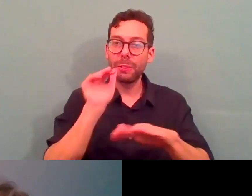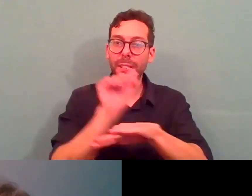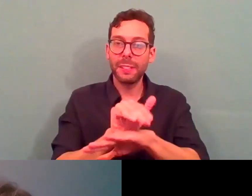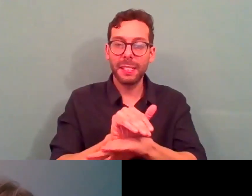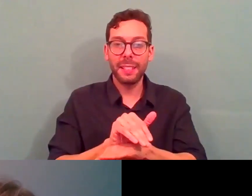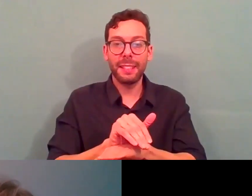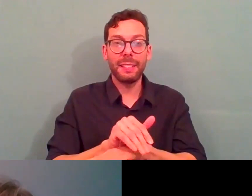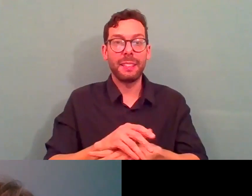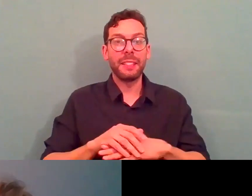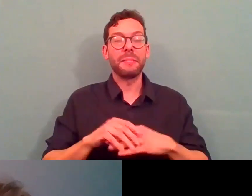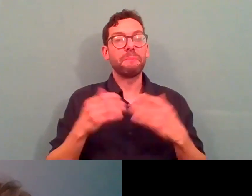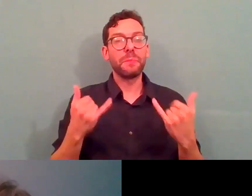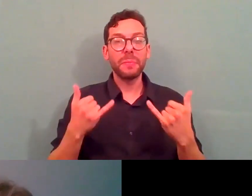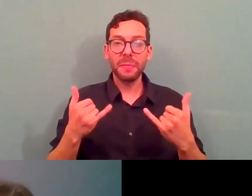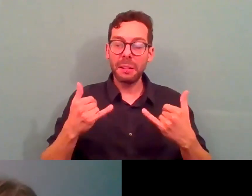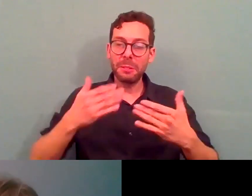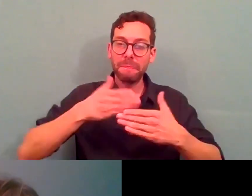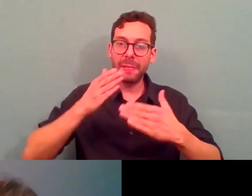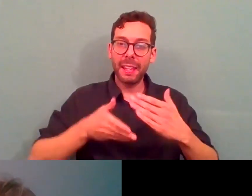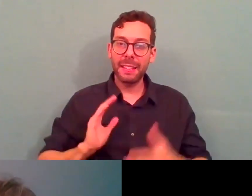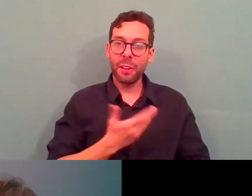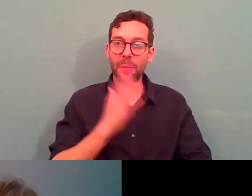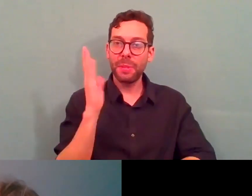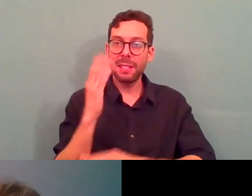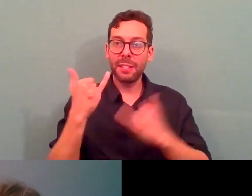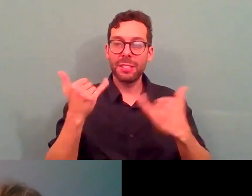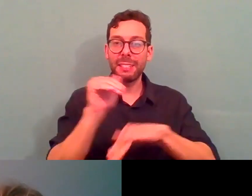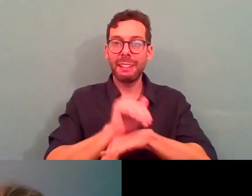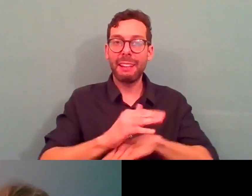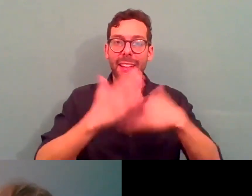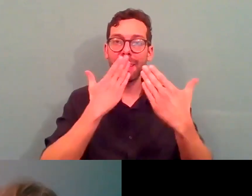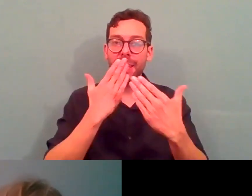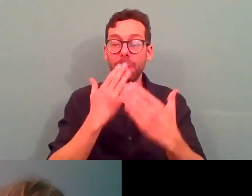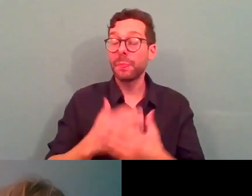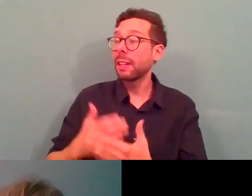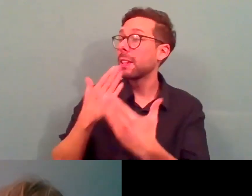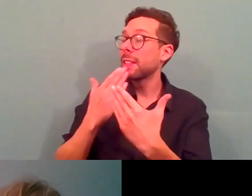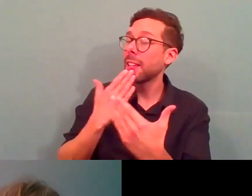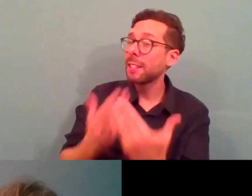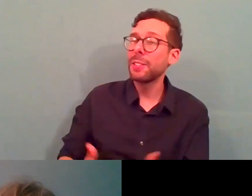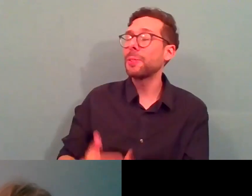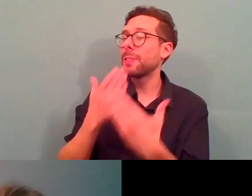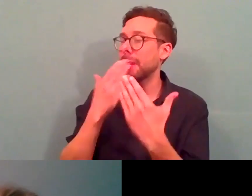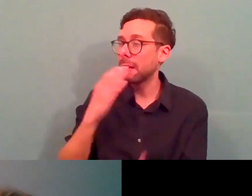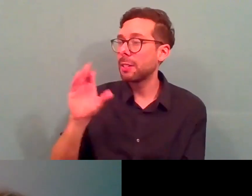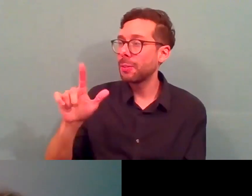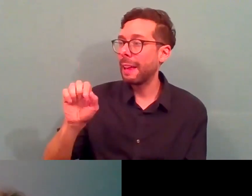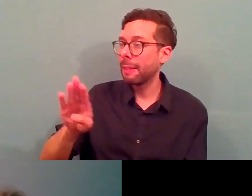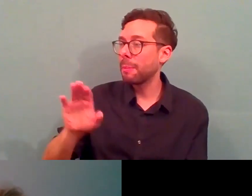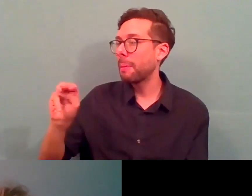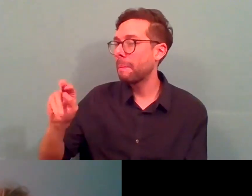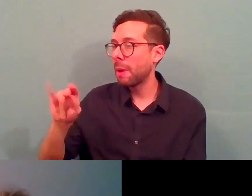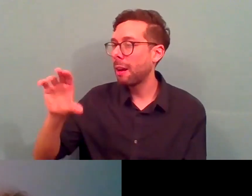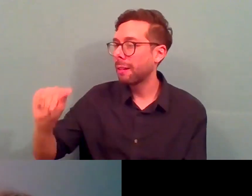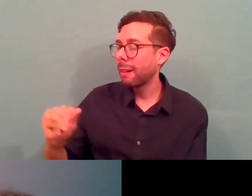this concludes our presentation for tonight. So thank you. Thank you, everyone. Thank you, Caleb. Thank you, Monica. Thanks, Carolyn.